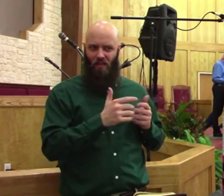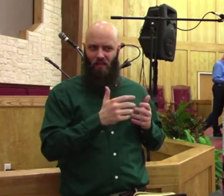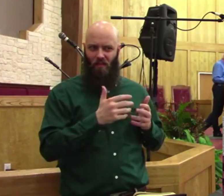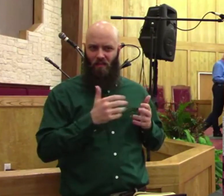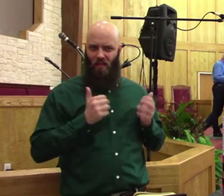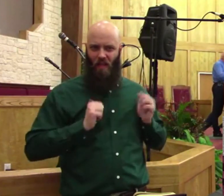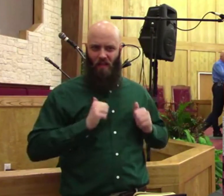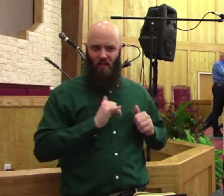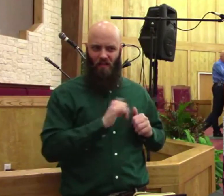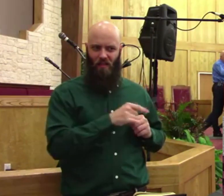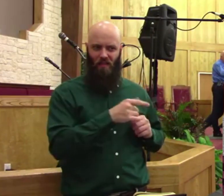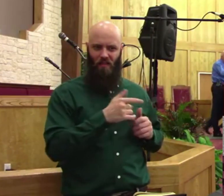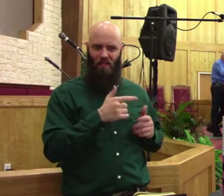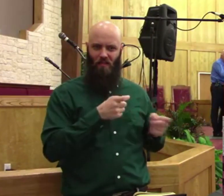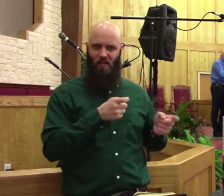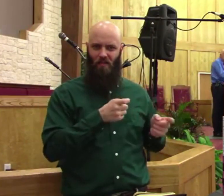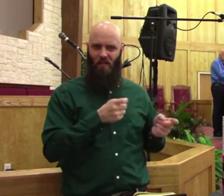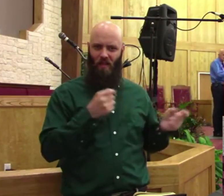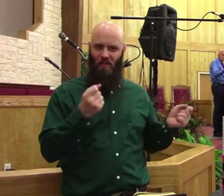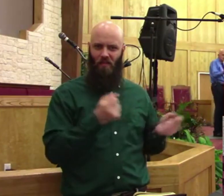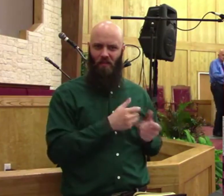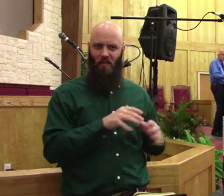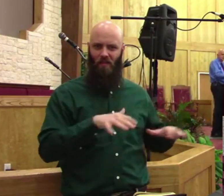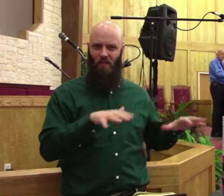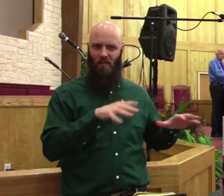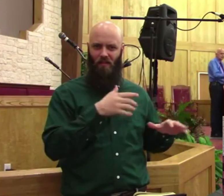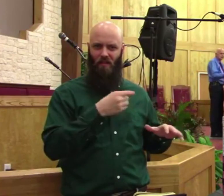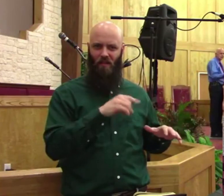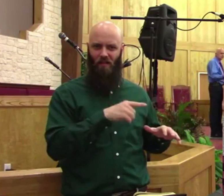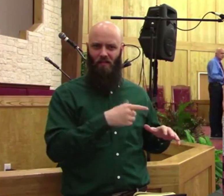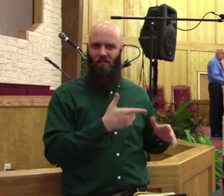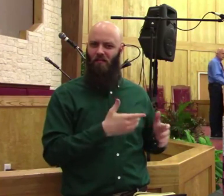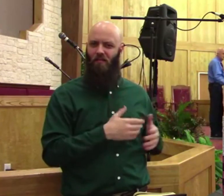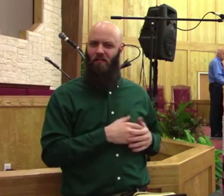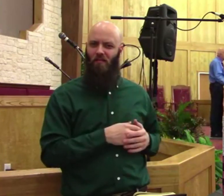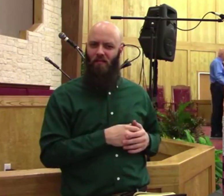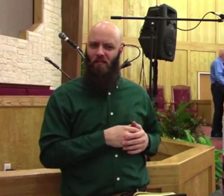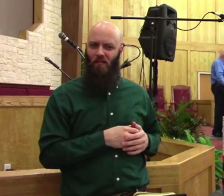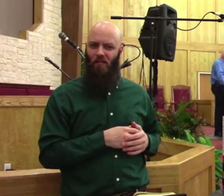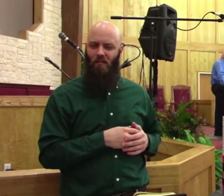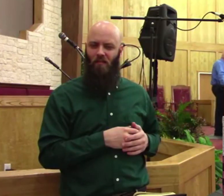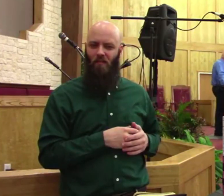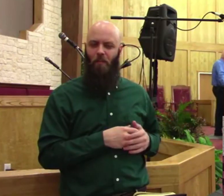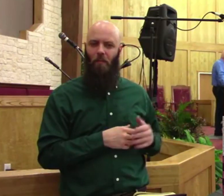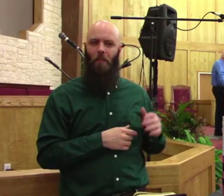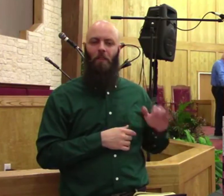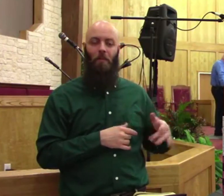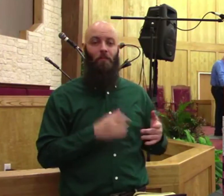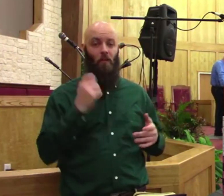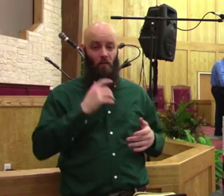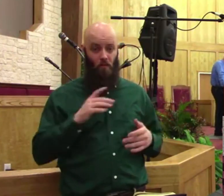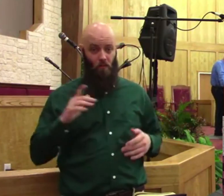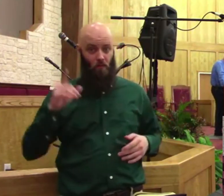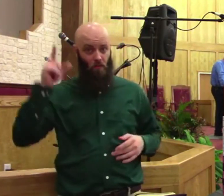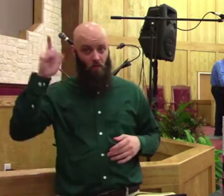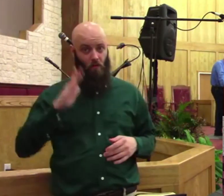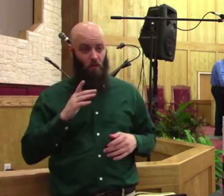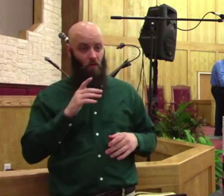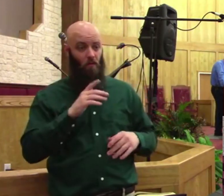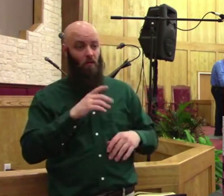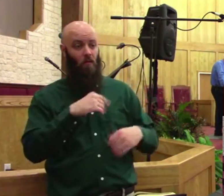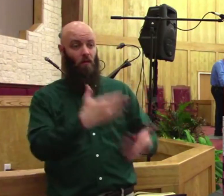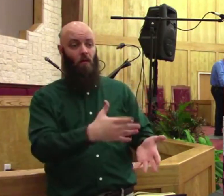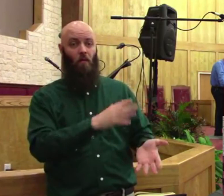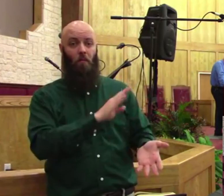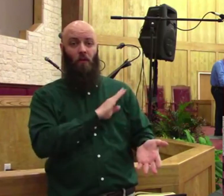low. Well, is God going to give Belshazzar in his arrogance here this long period of time to